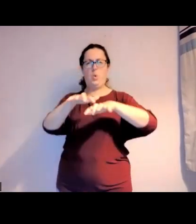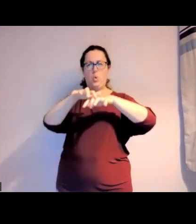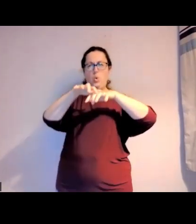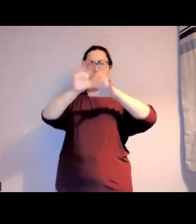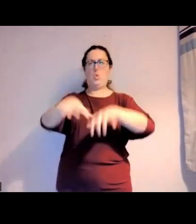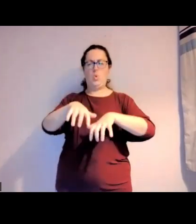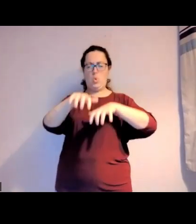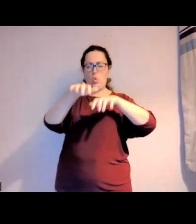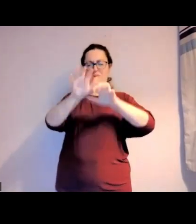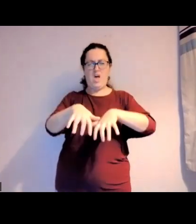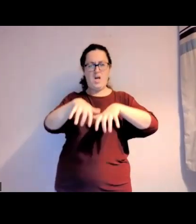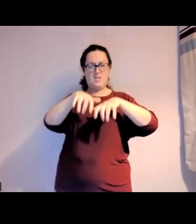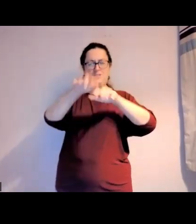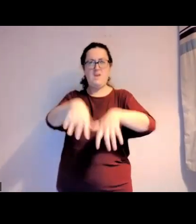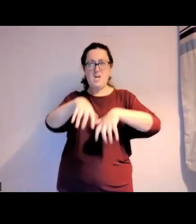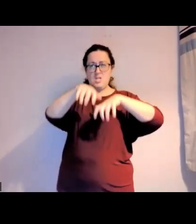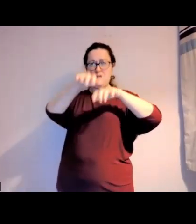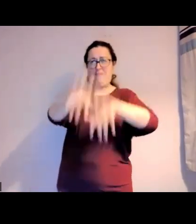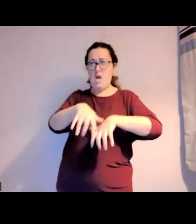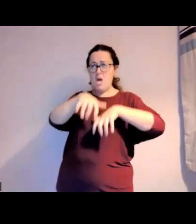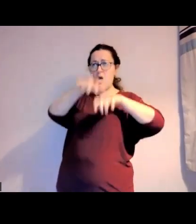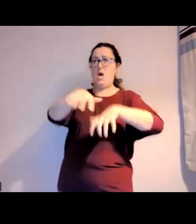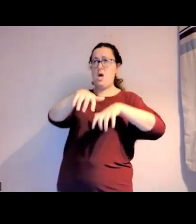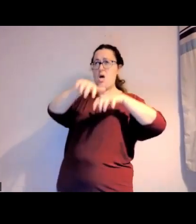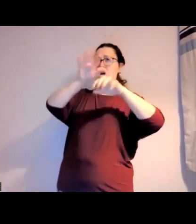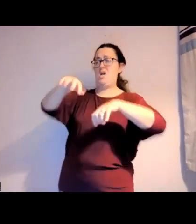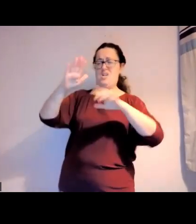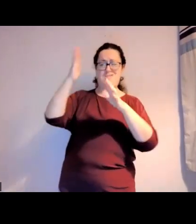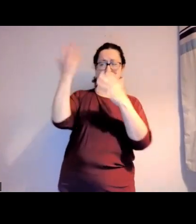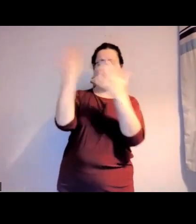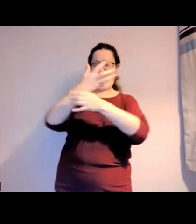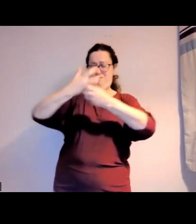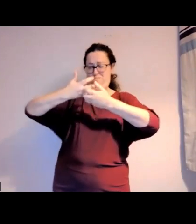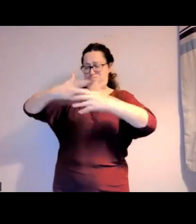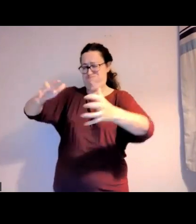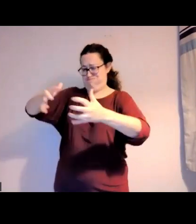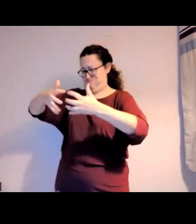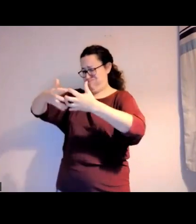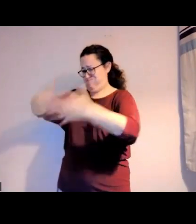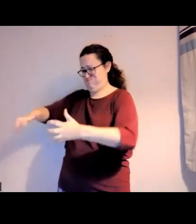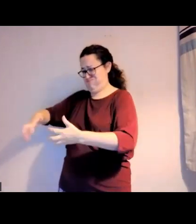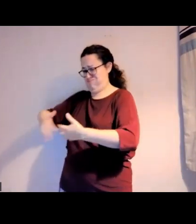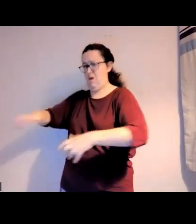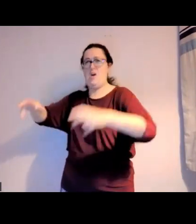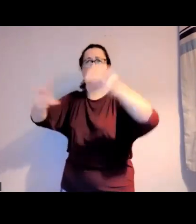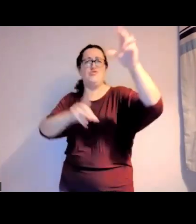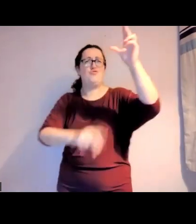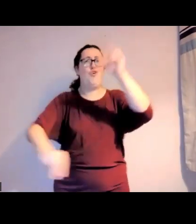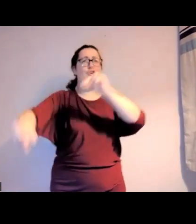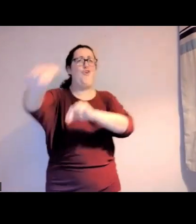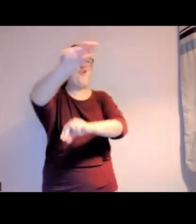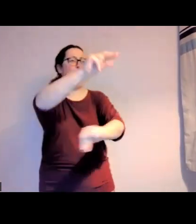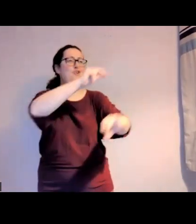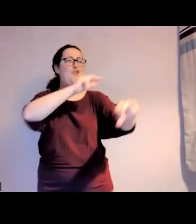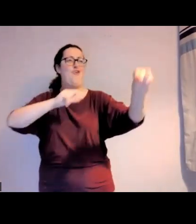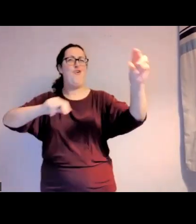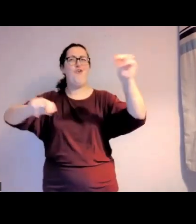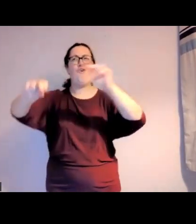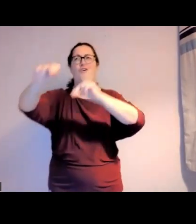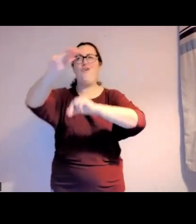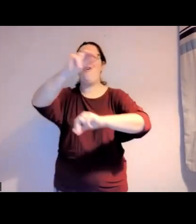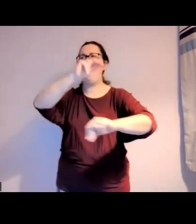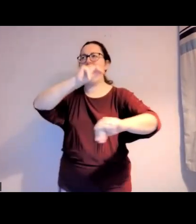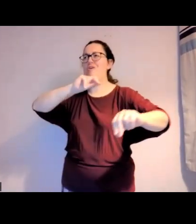beats faster, hooves blazing, dark shatters into cathedrals of bird chorus, smashing